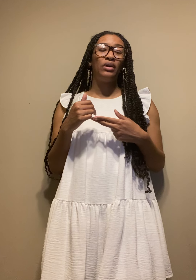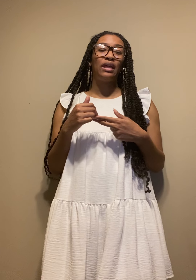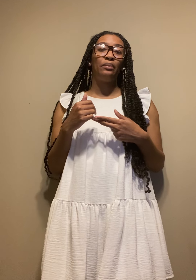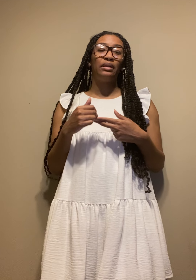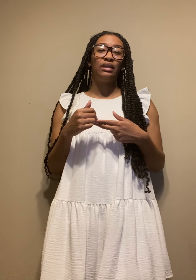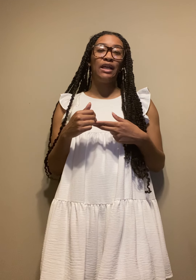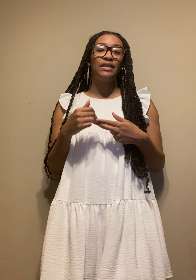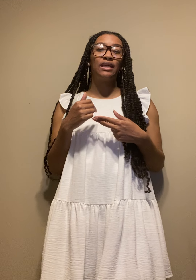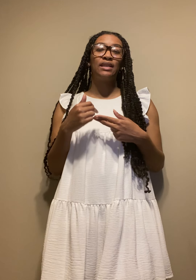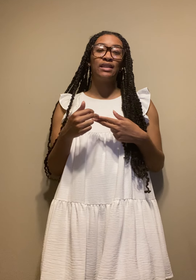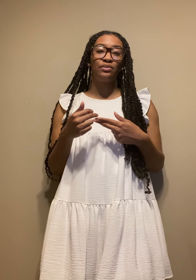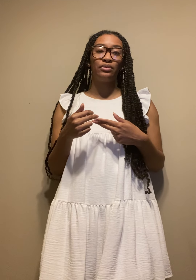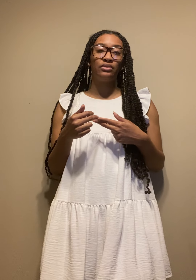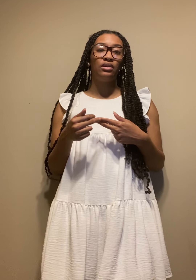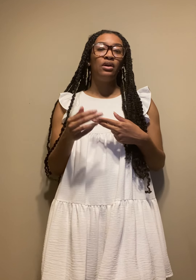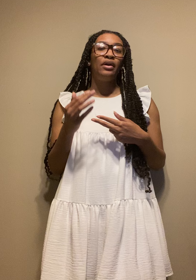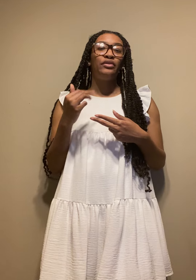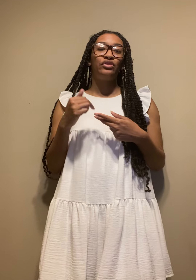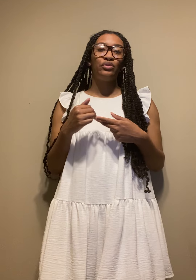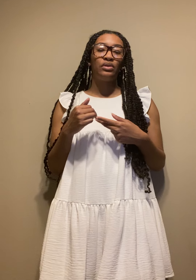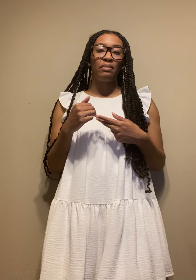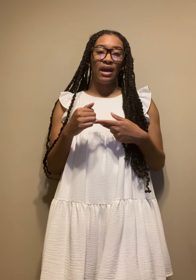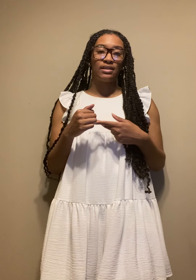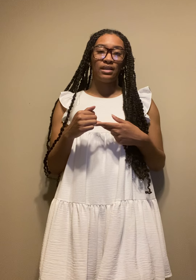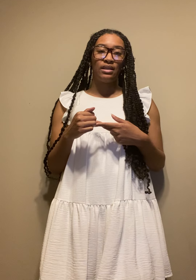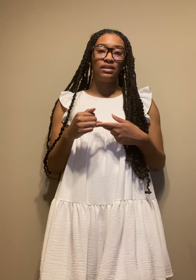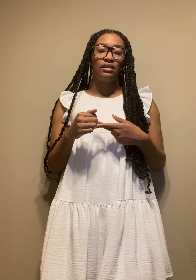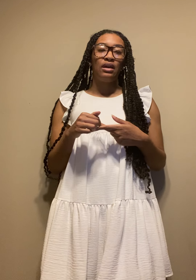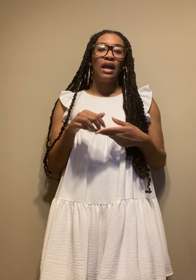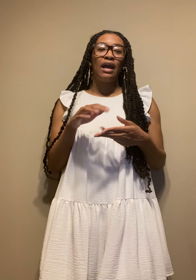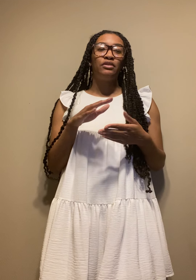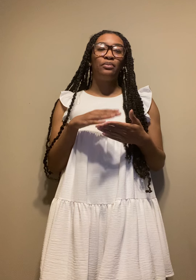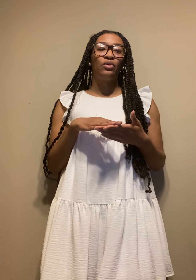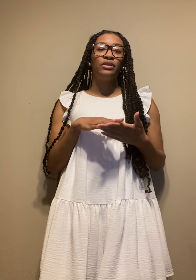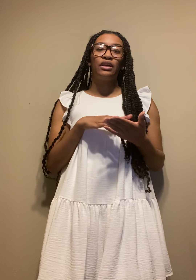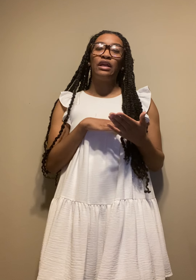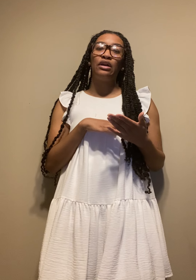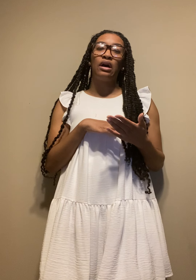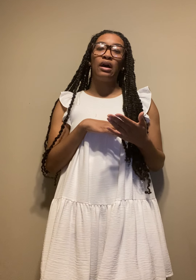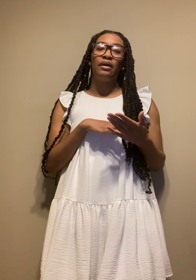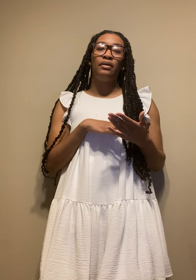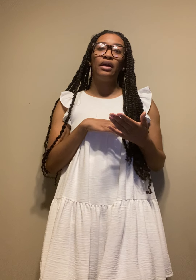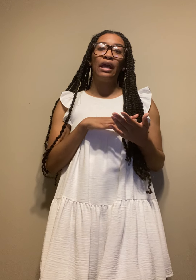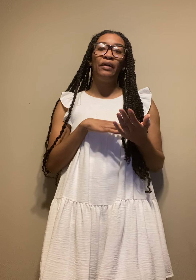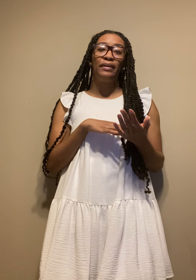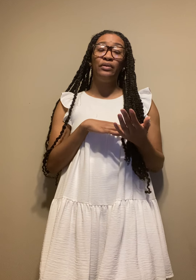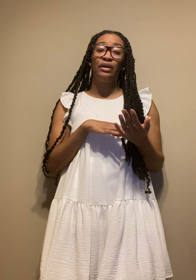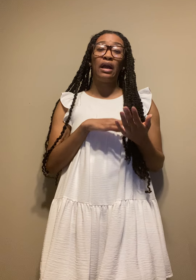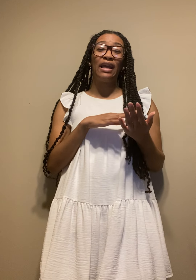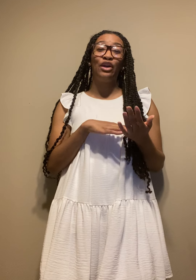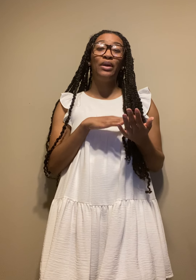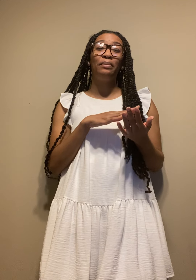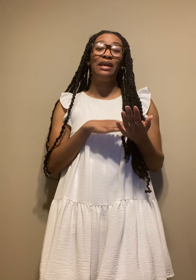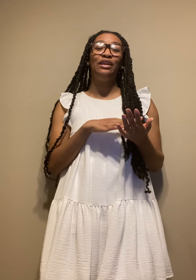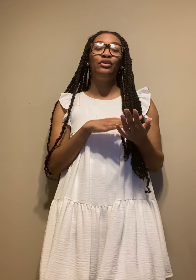they believed accessible to the masses. It was important to Huey P.